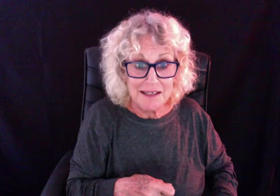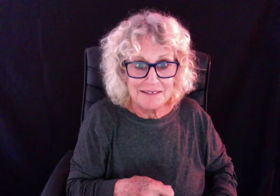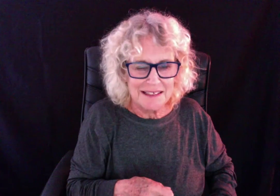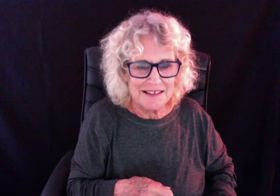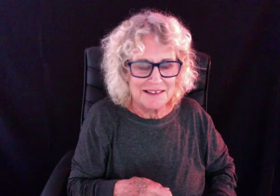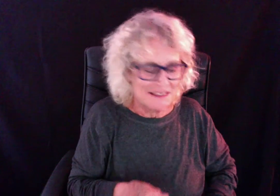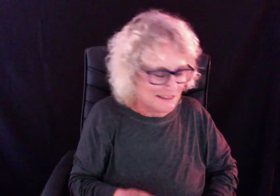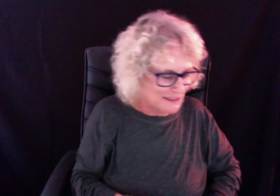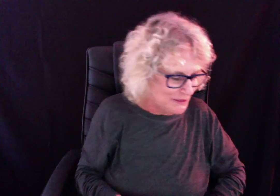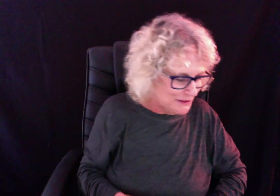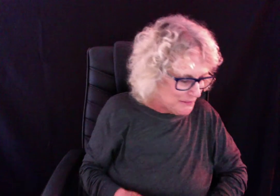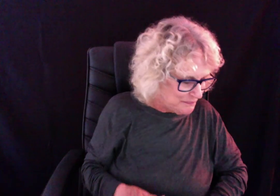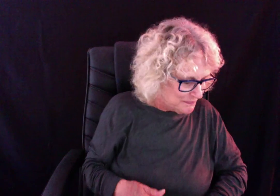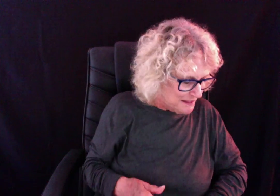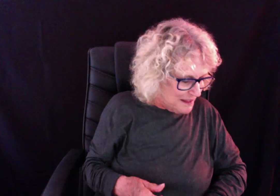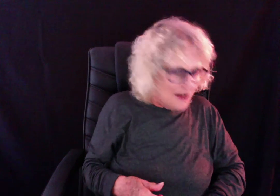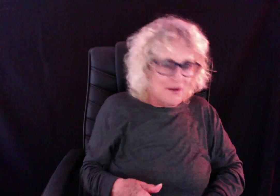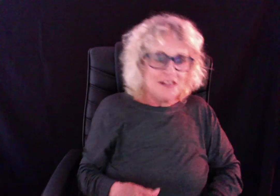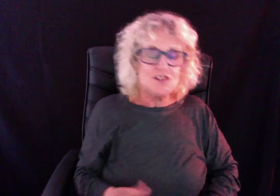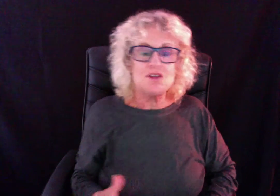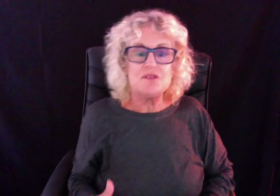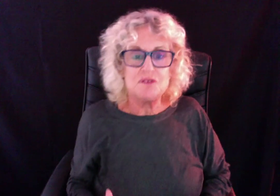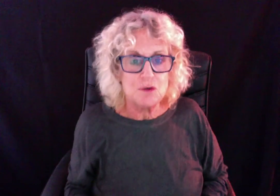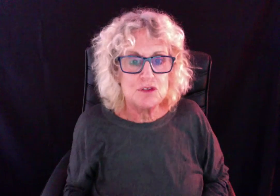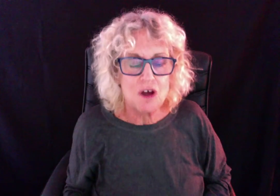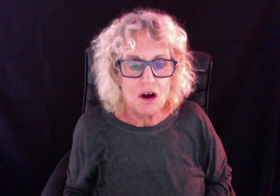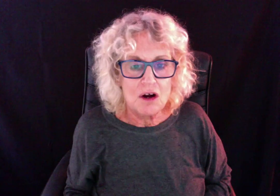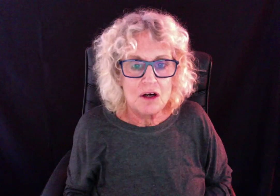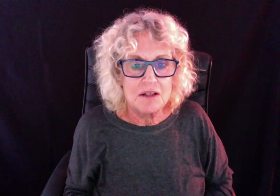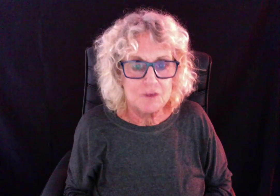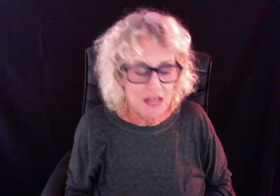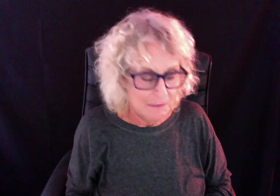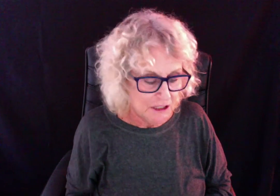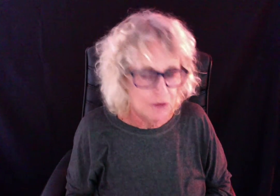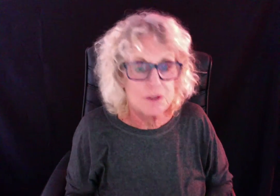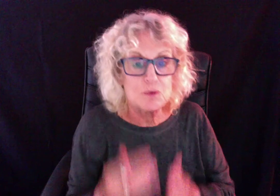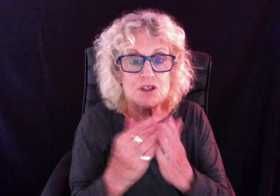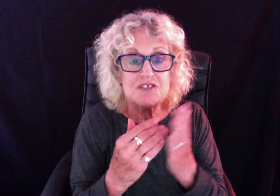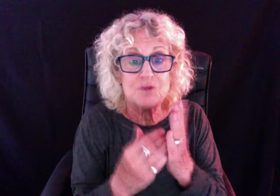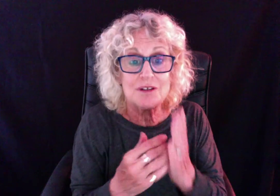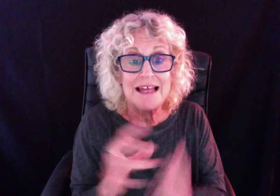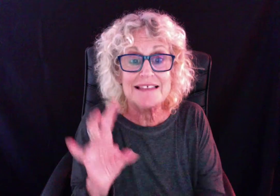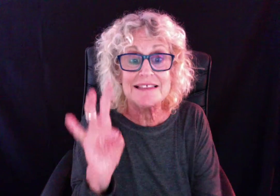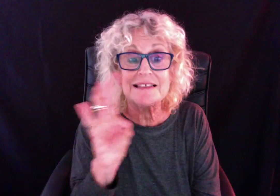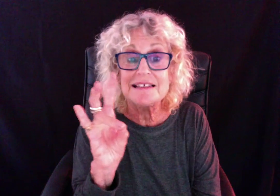Right? You got a nice clean window. All right, so those are the vocabulary words for lesson